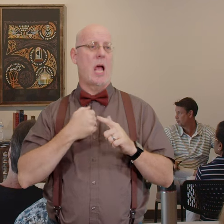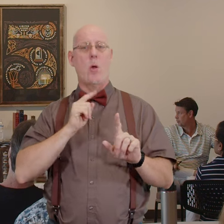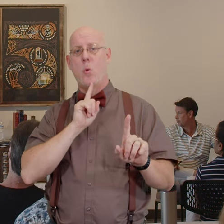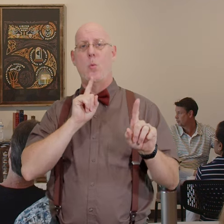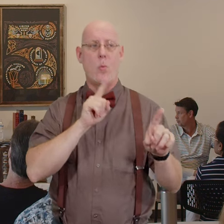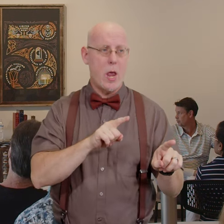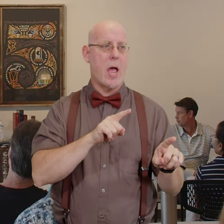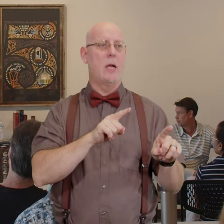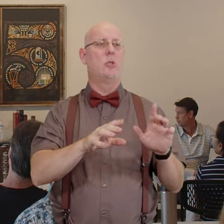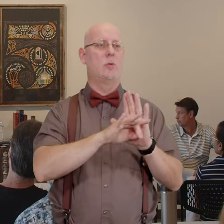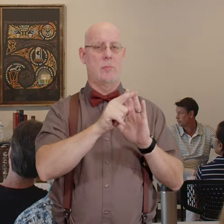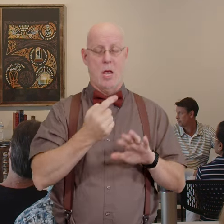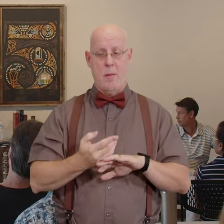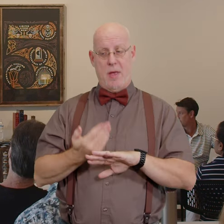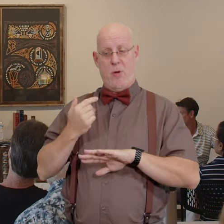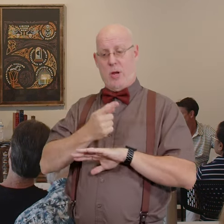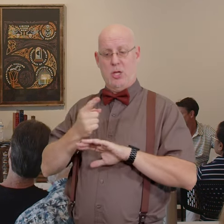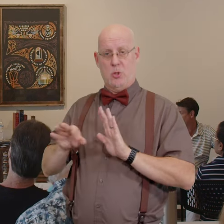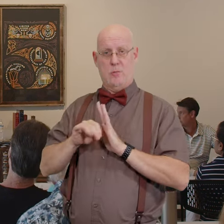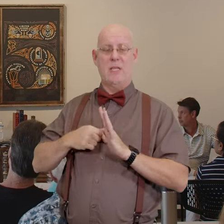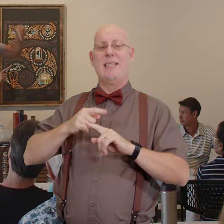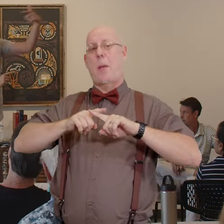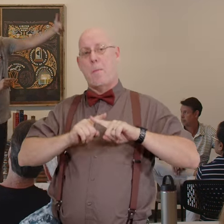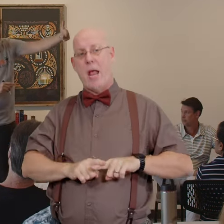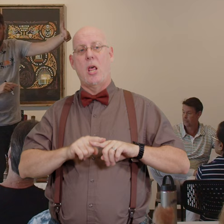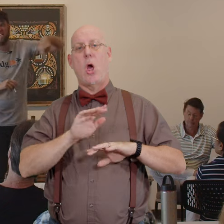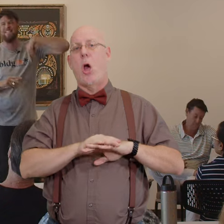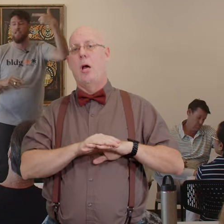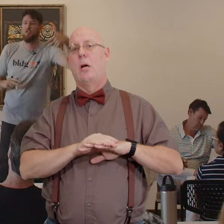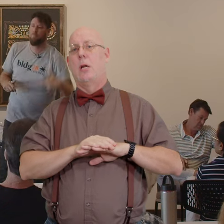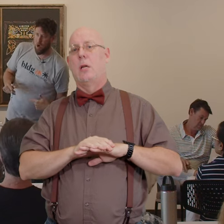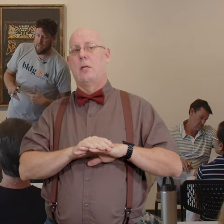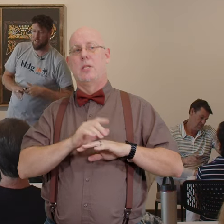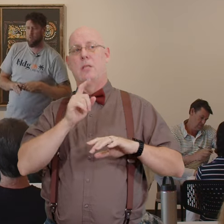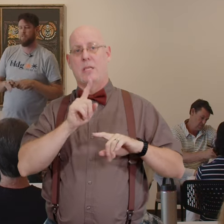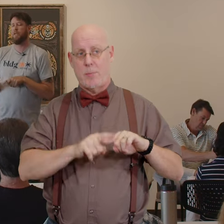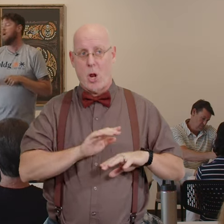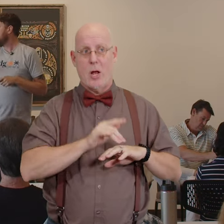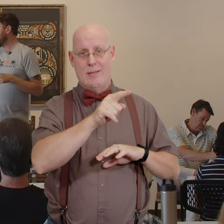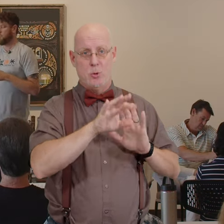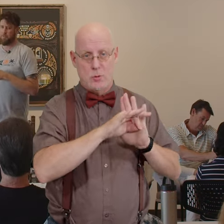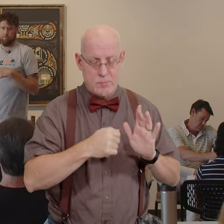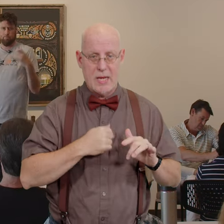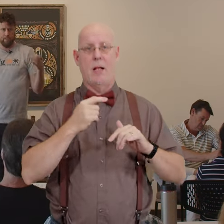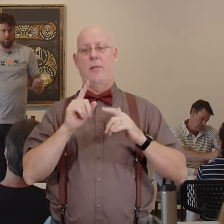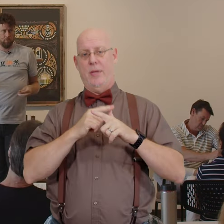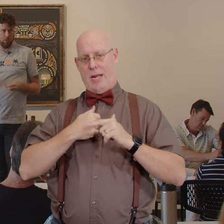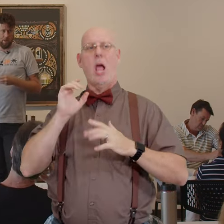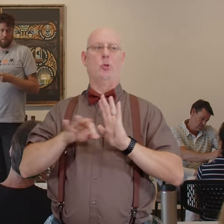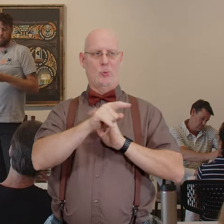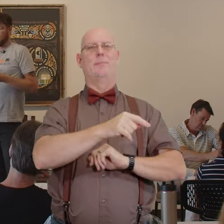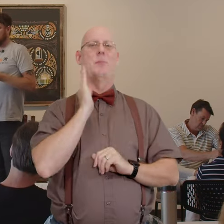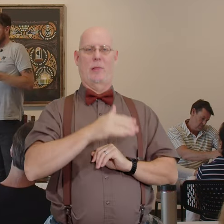even though this predates Kevin's choice of me, it's dependent upon or conditioned upon Kevin's choice of me, I will choose him.